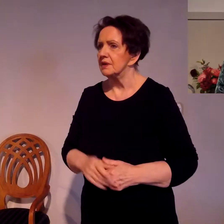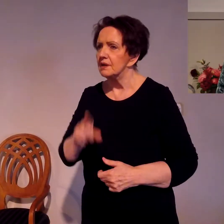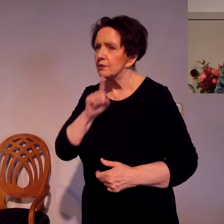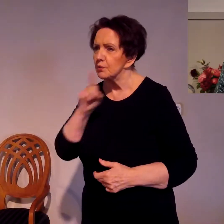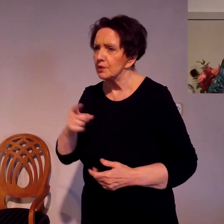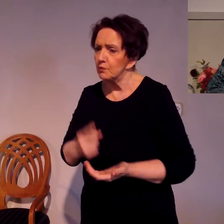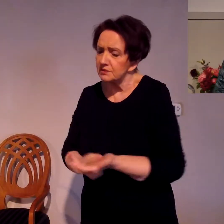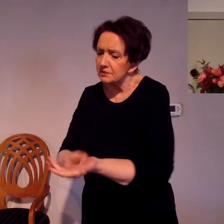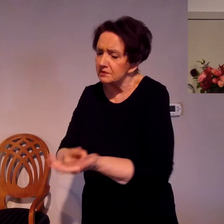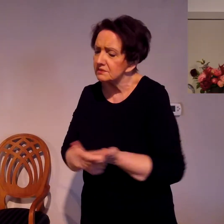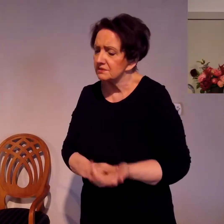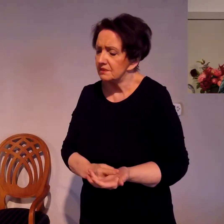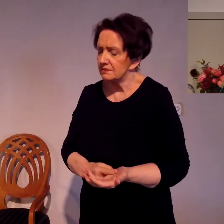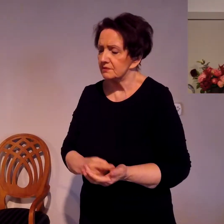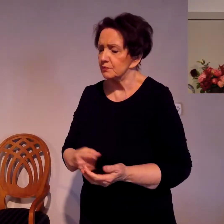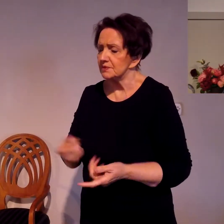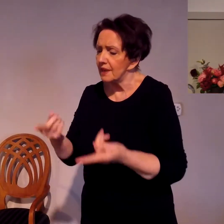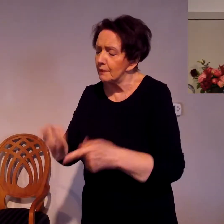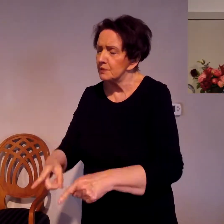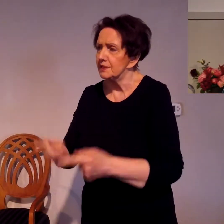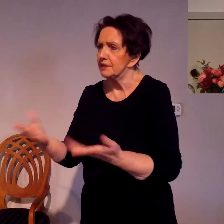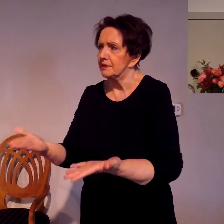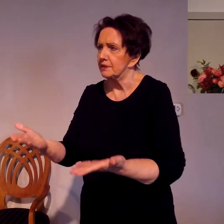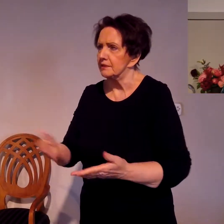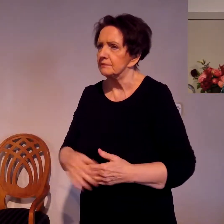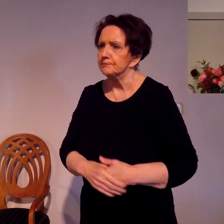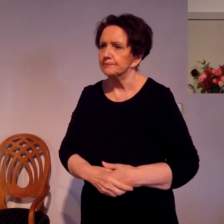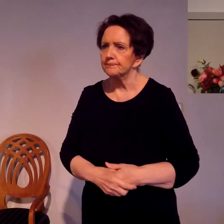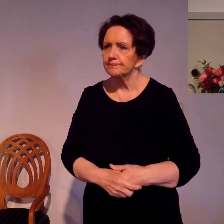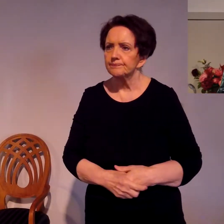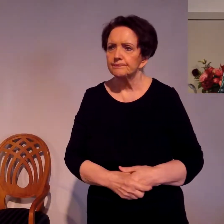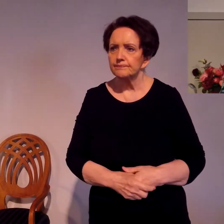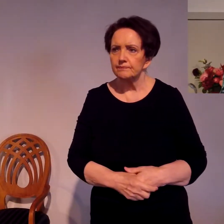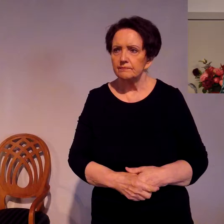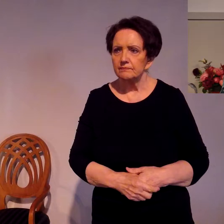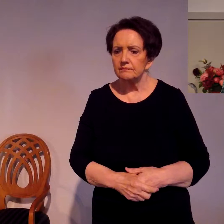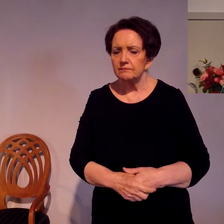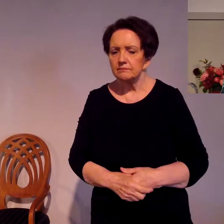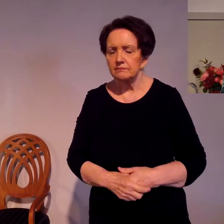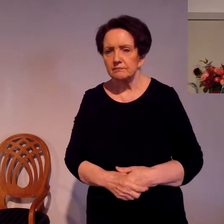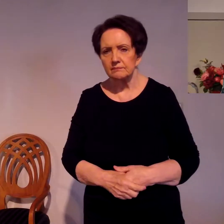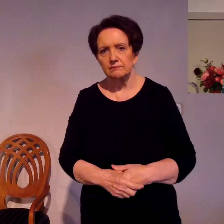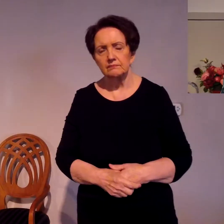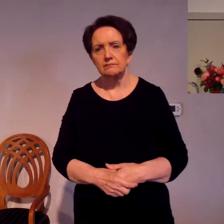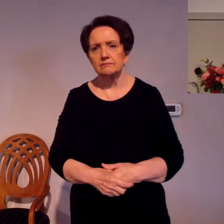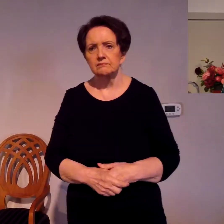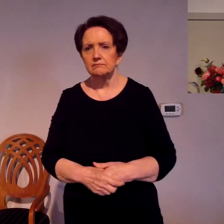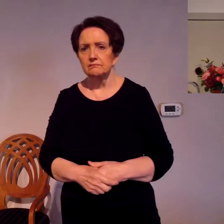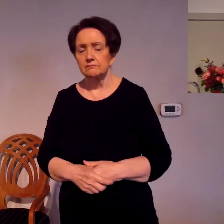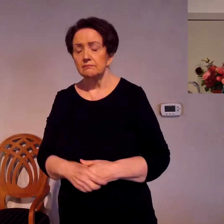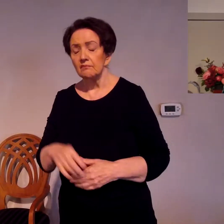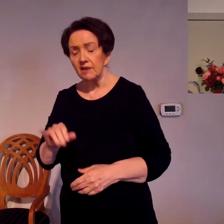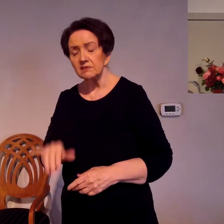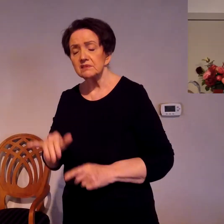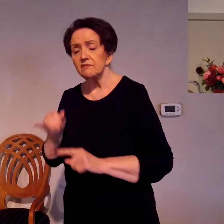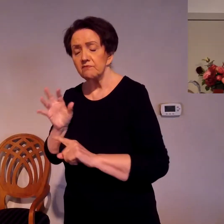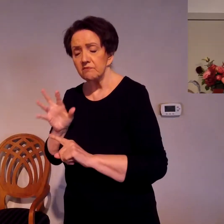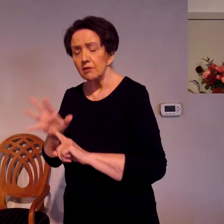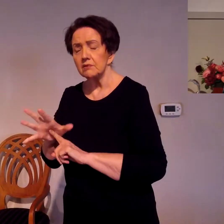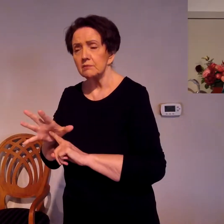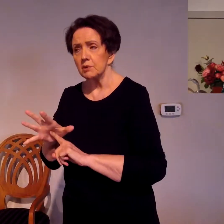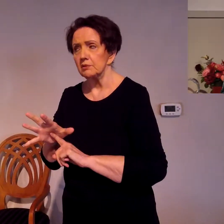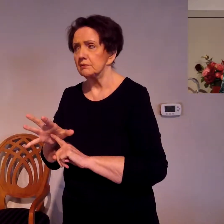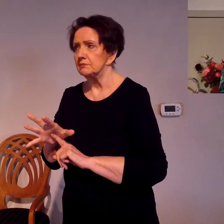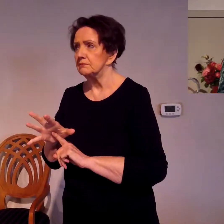going on here so that I can be. Do you see what I'm saying? That's a hugely vulnerable and